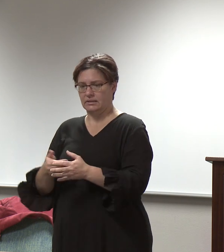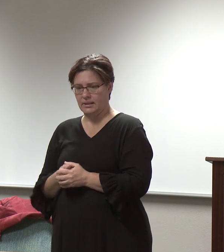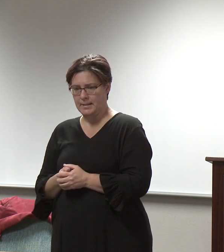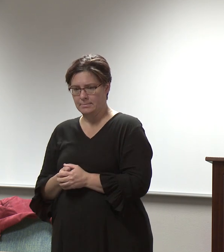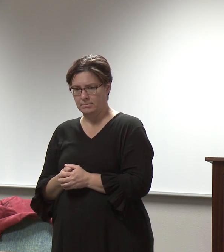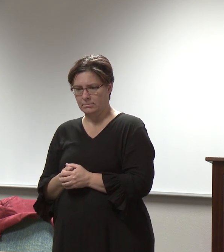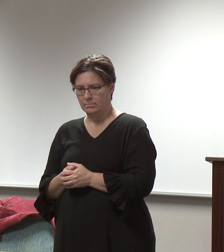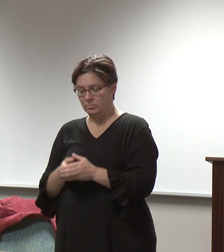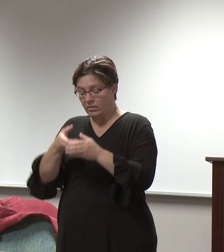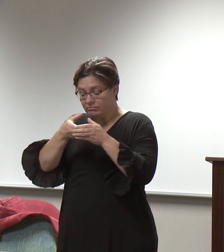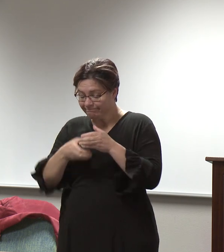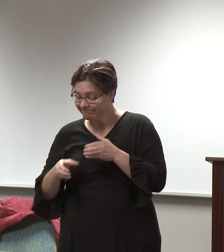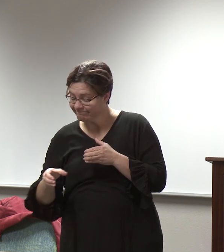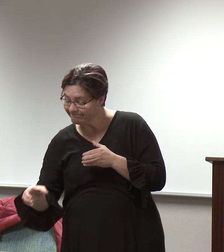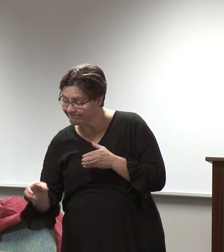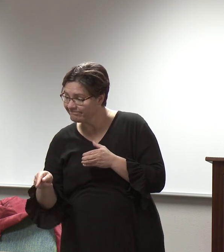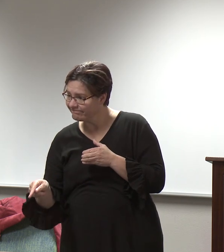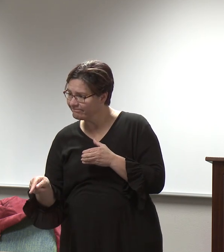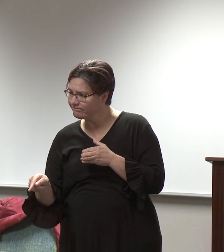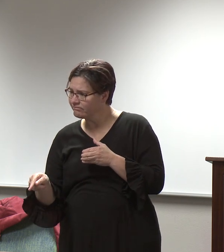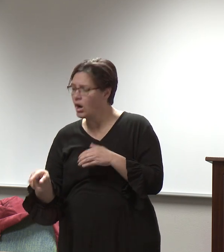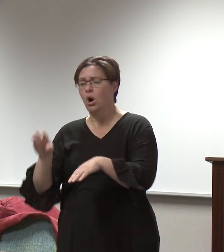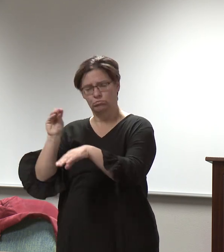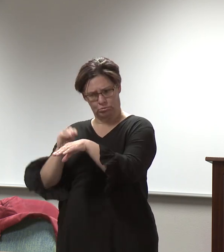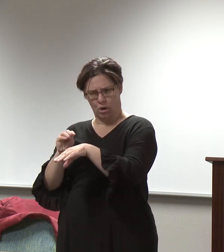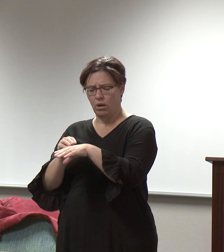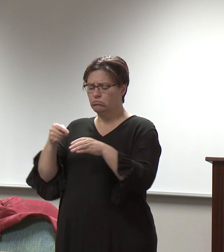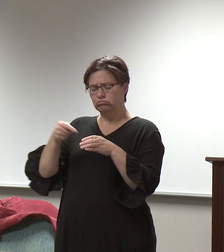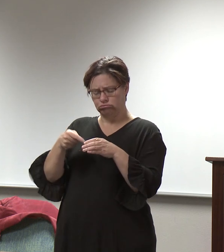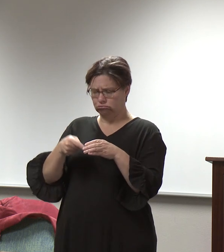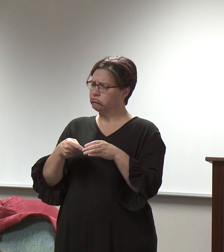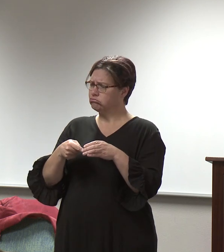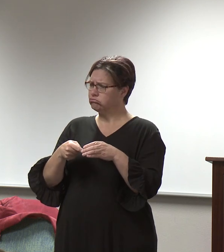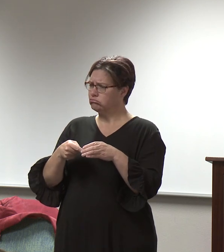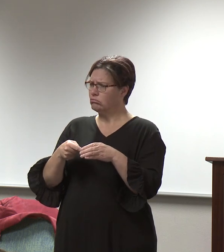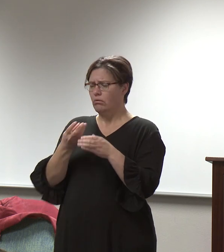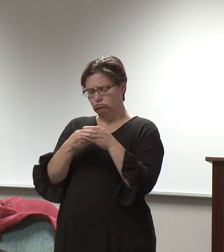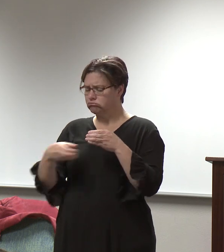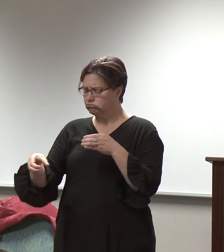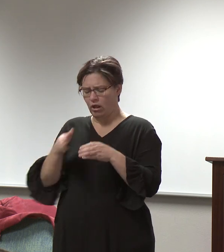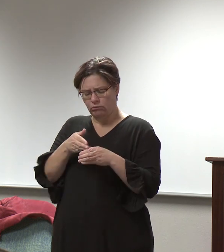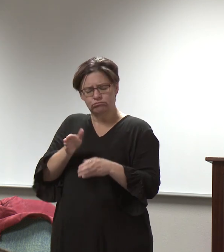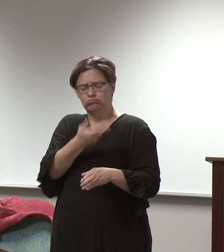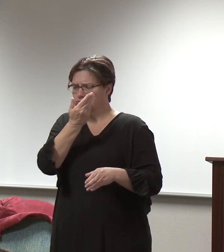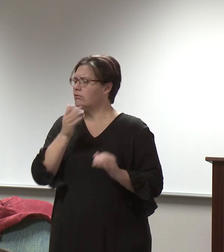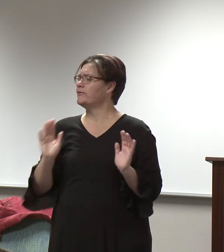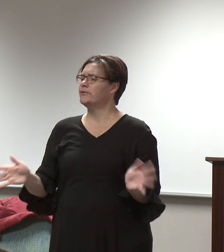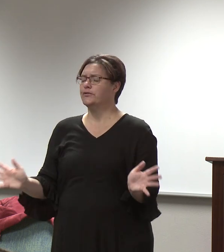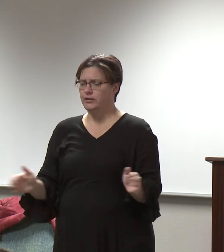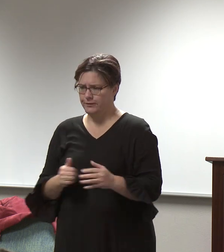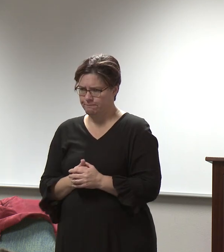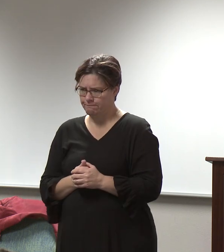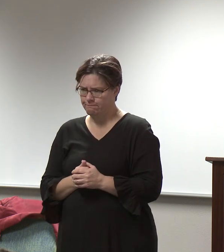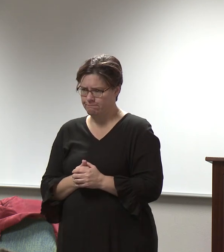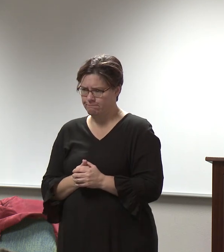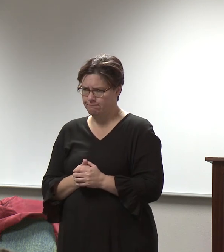That decolonization addresses a problem which was colonialism, is a thing of the past. And now we